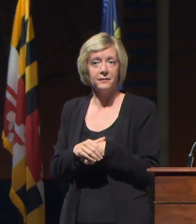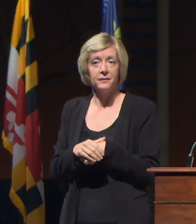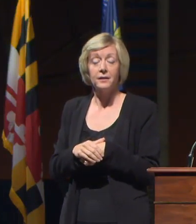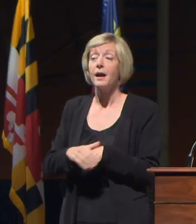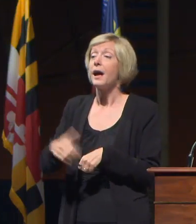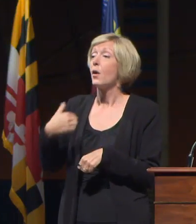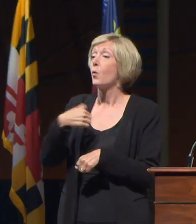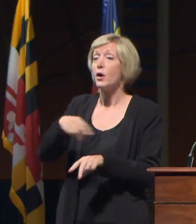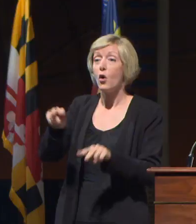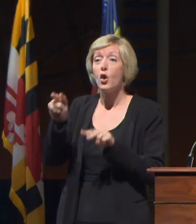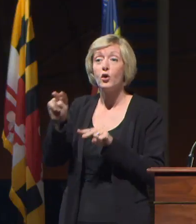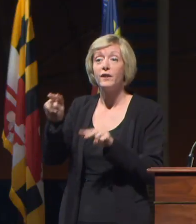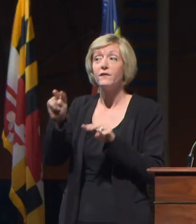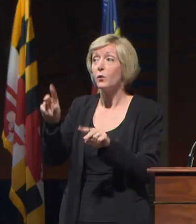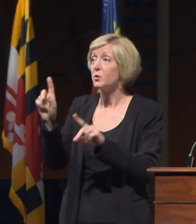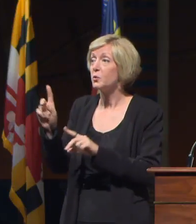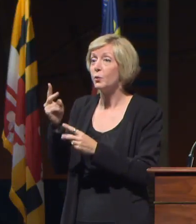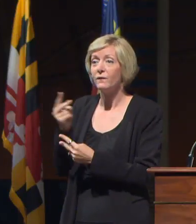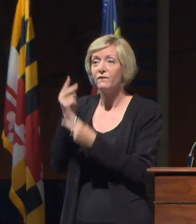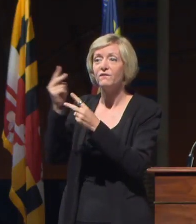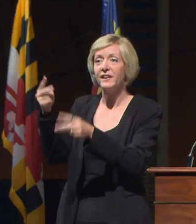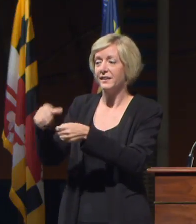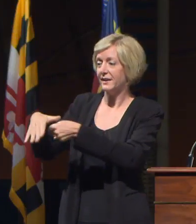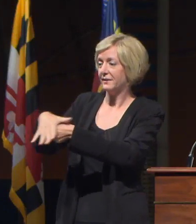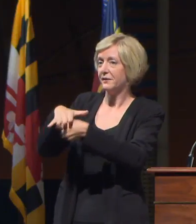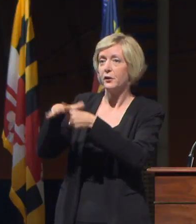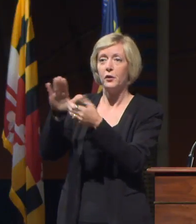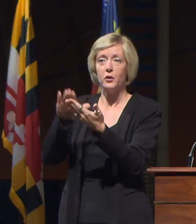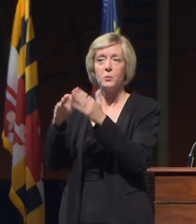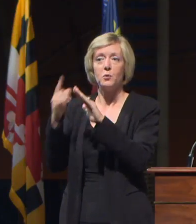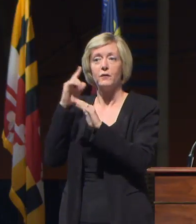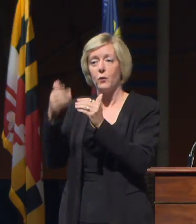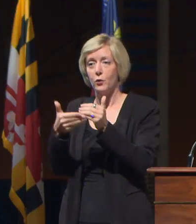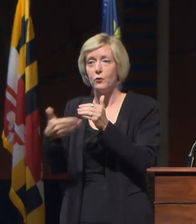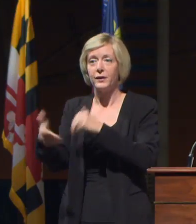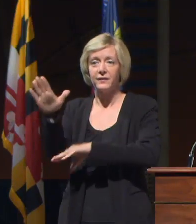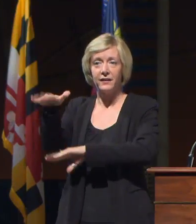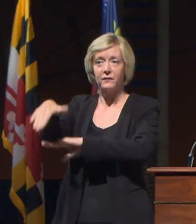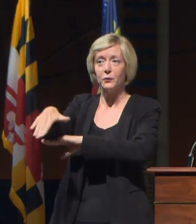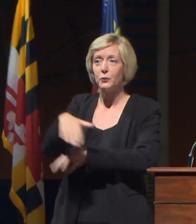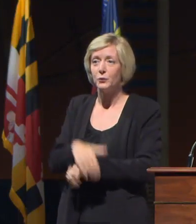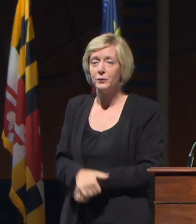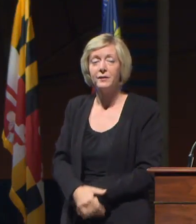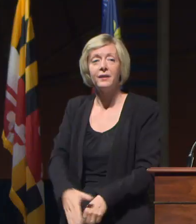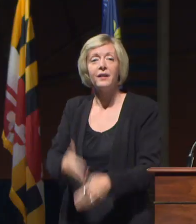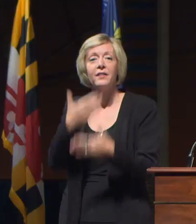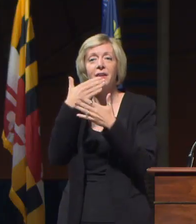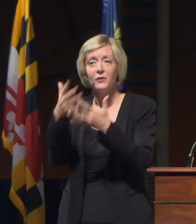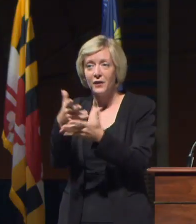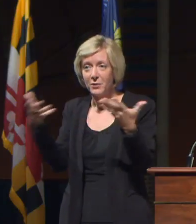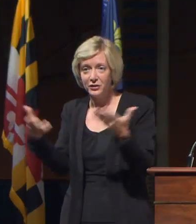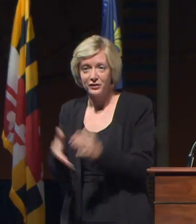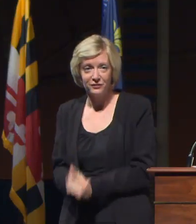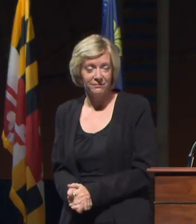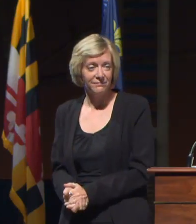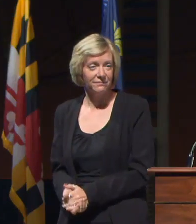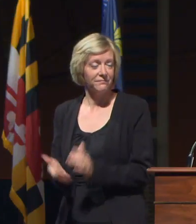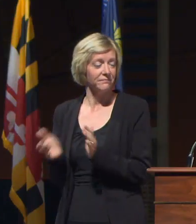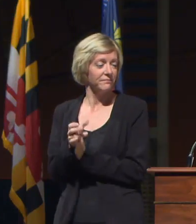looking forward to site visits in the community for the remainder of the day. Thank you very much.